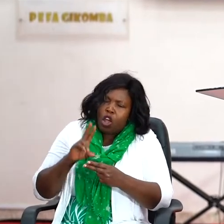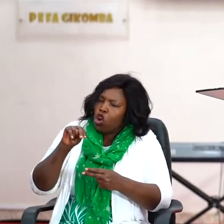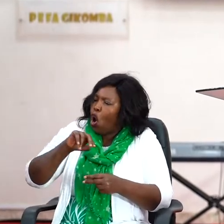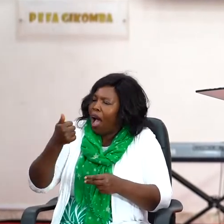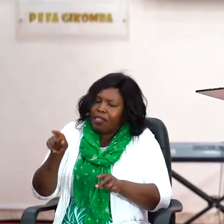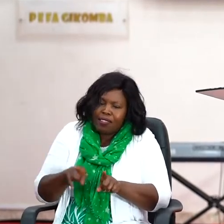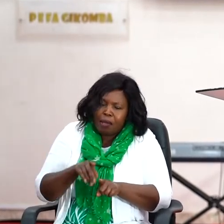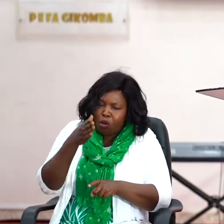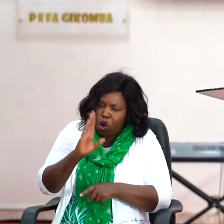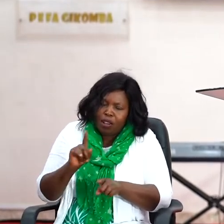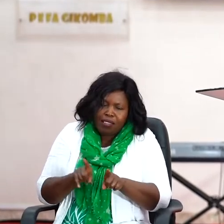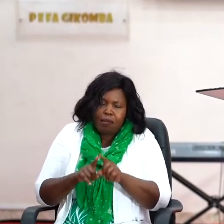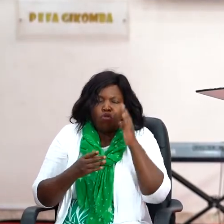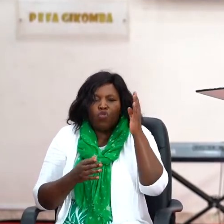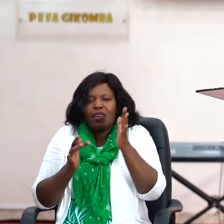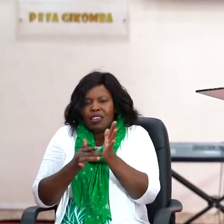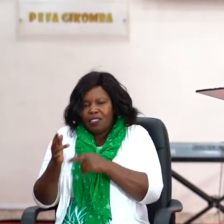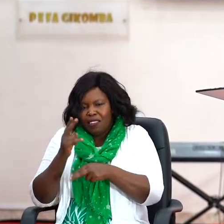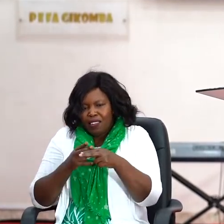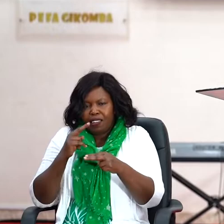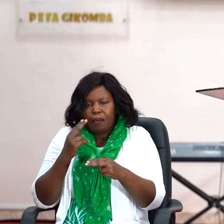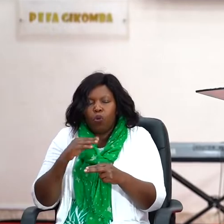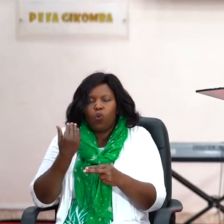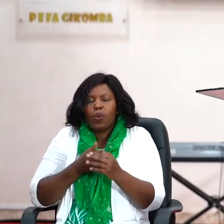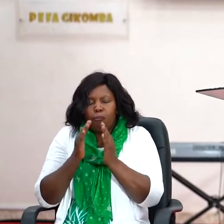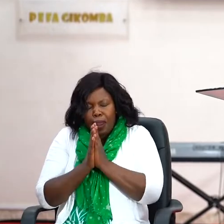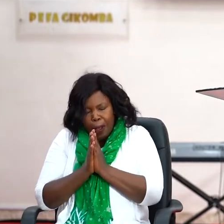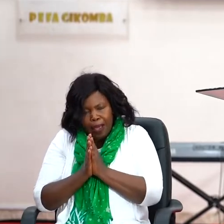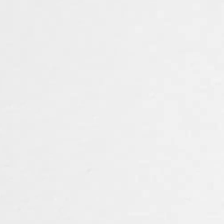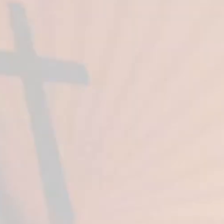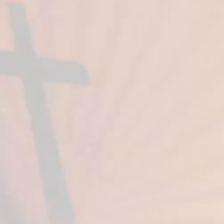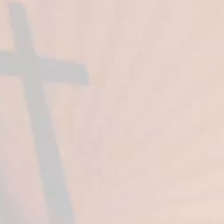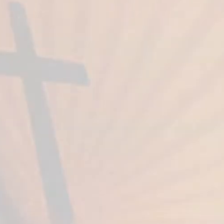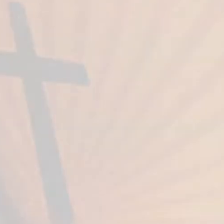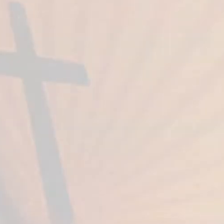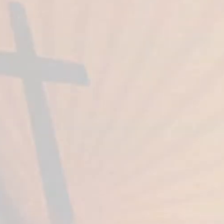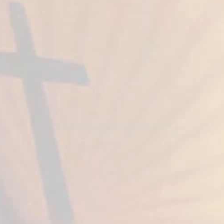other God like you. In Jesus' name we pray and we give thanks.